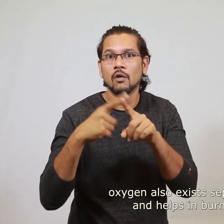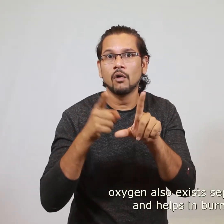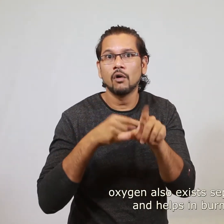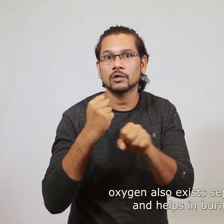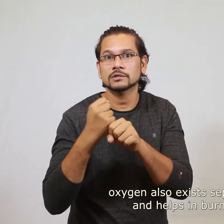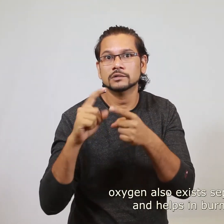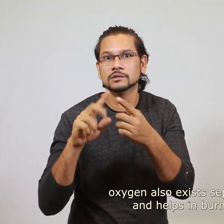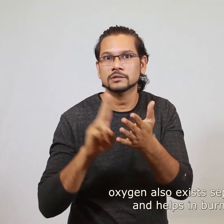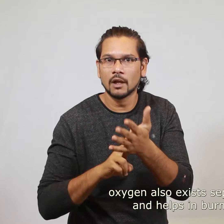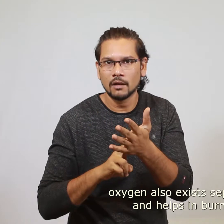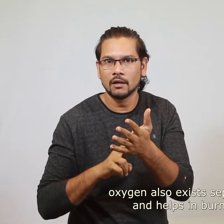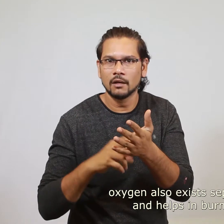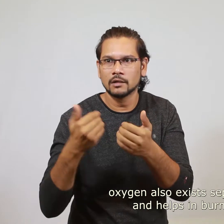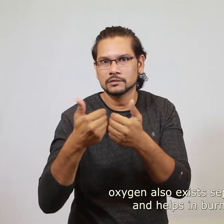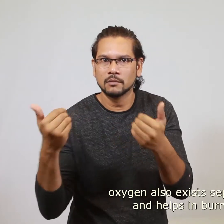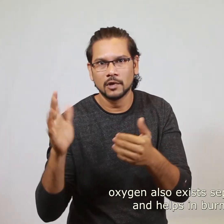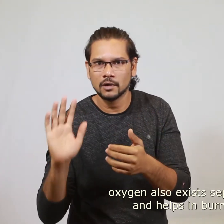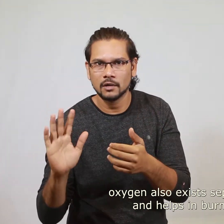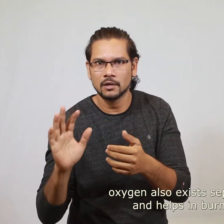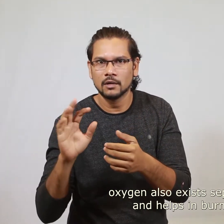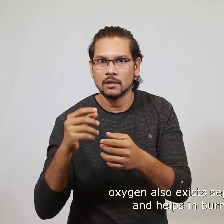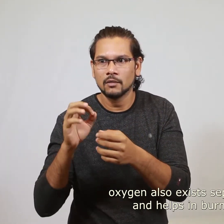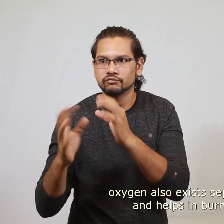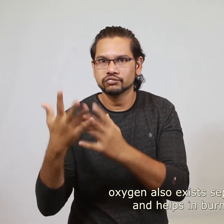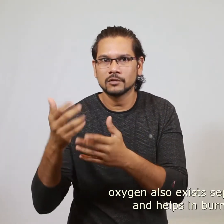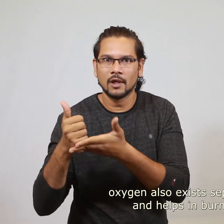Oxygen also exists separately and helps in burning.